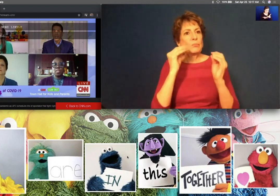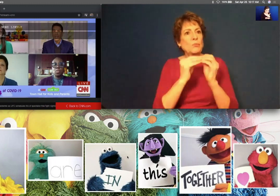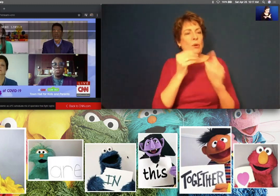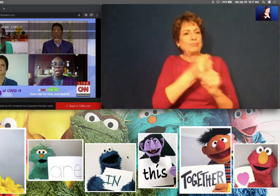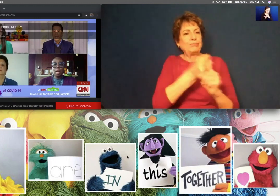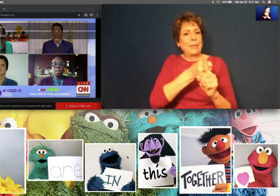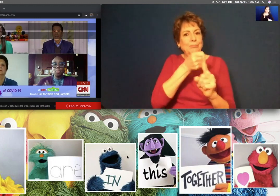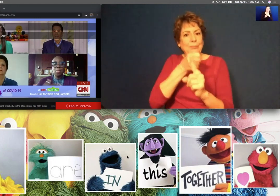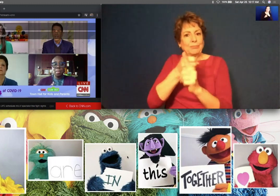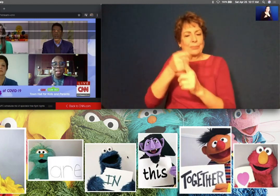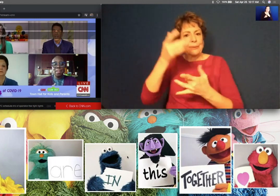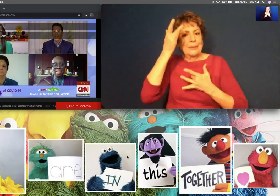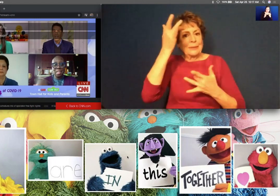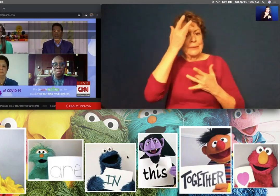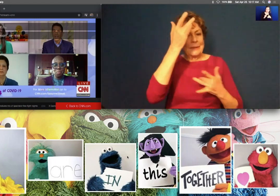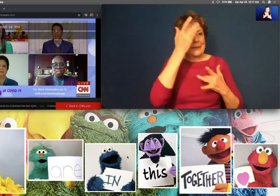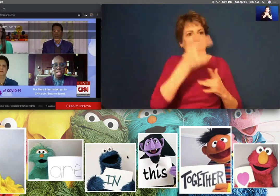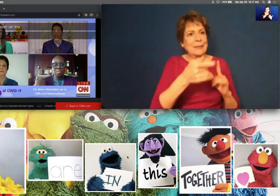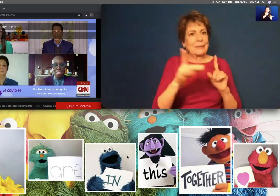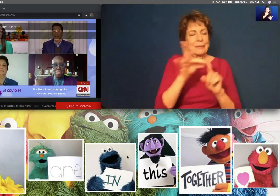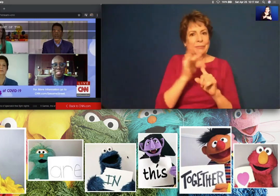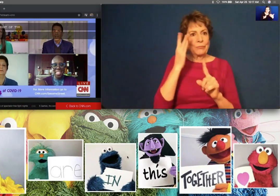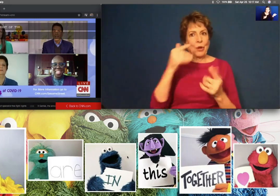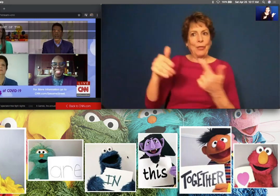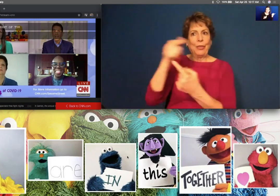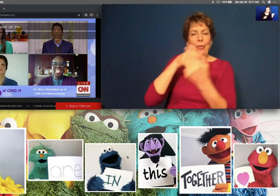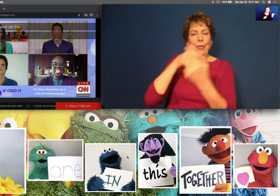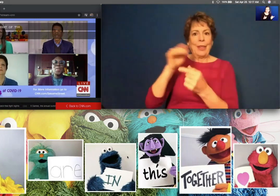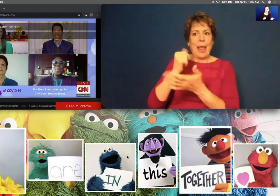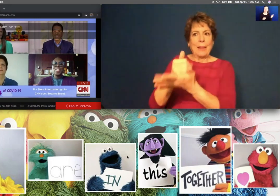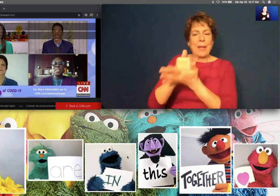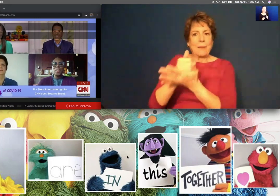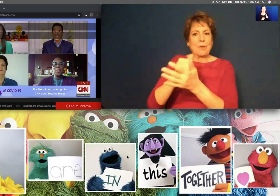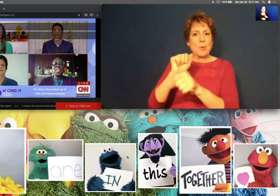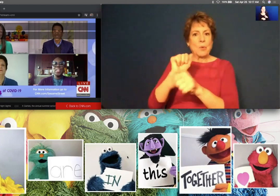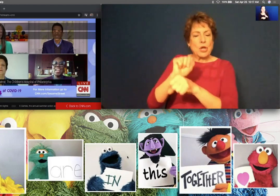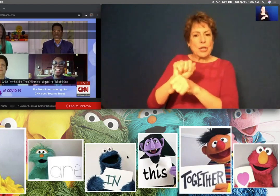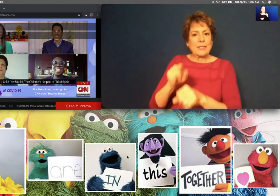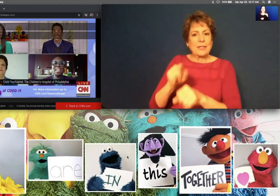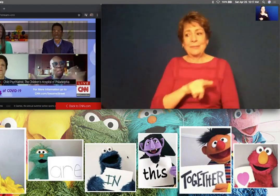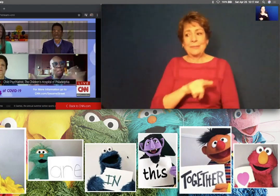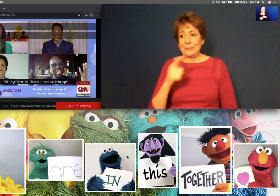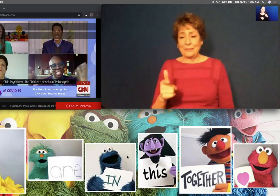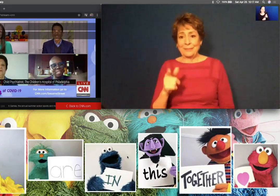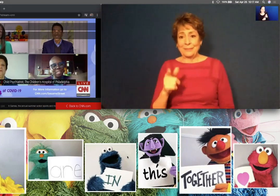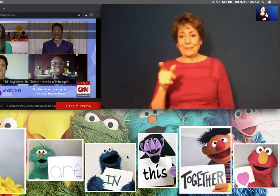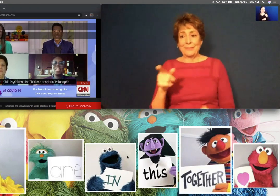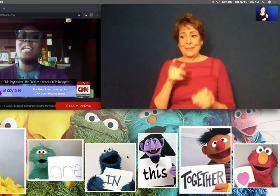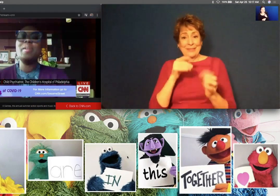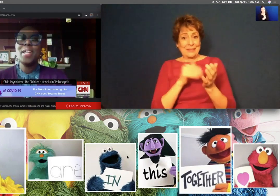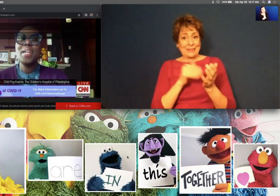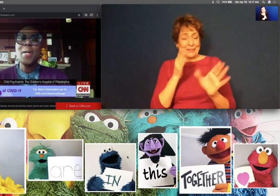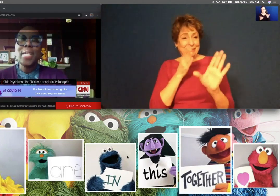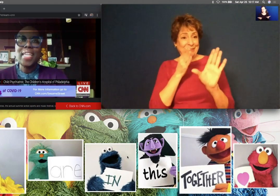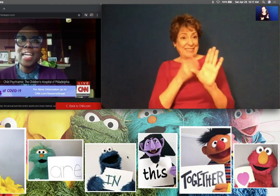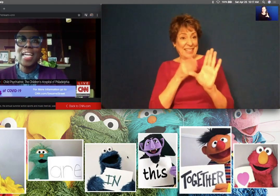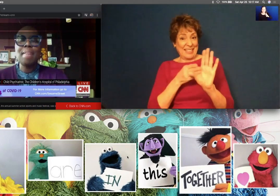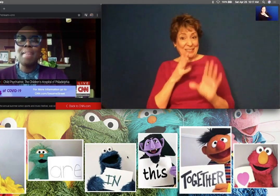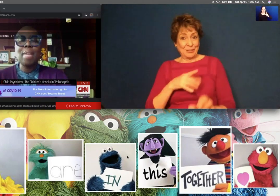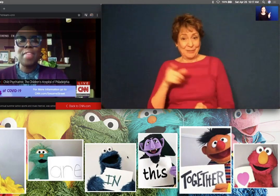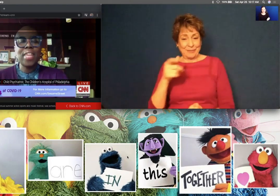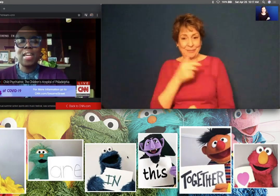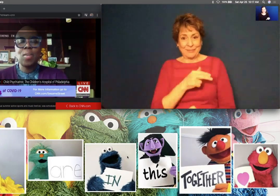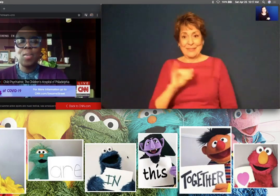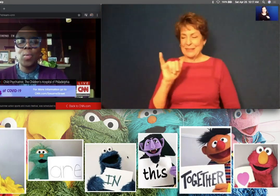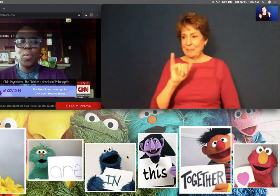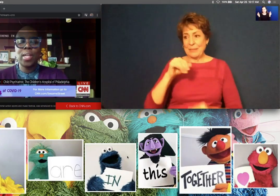So that was my house. We're sirens in Philly. So everyday life. But yeah, I mean, I think that